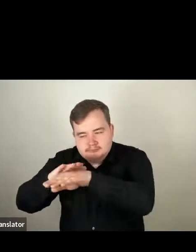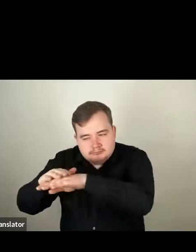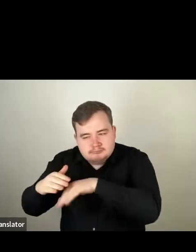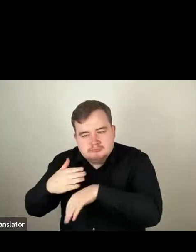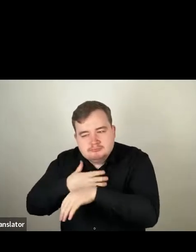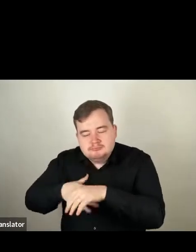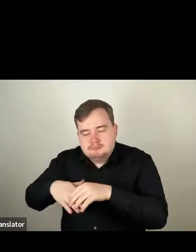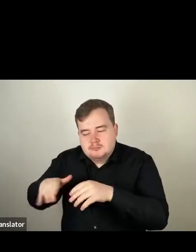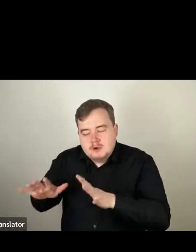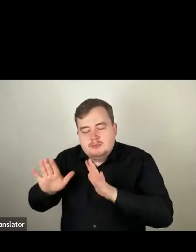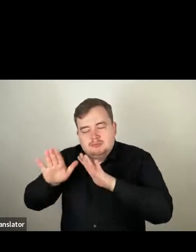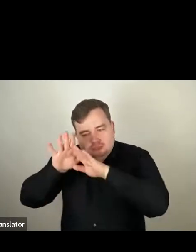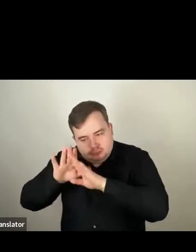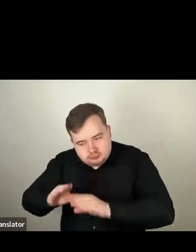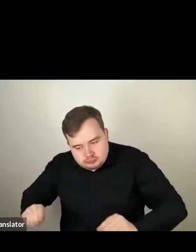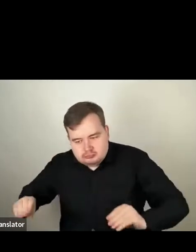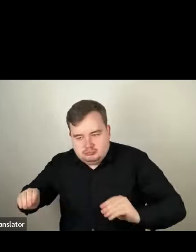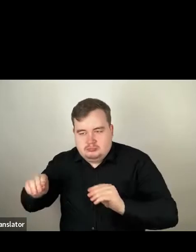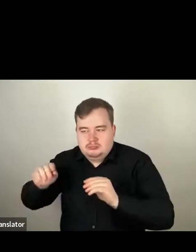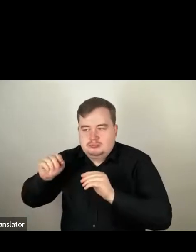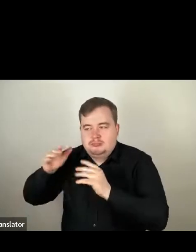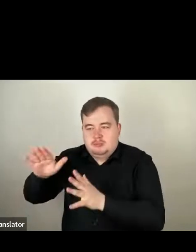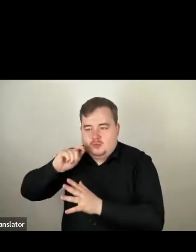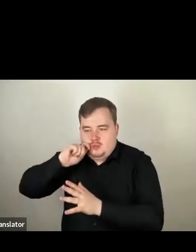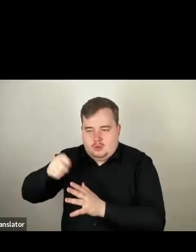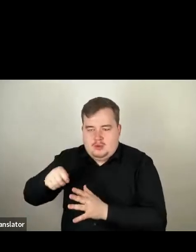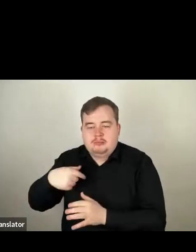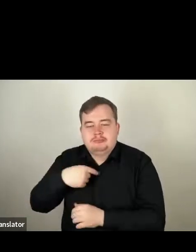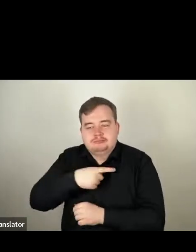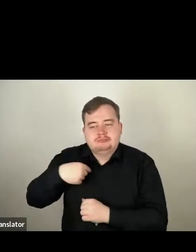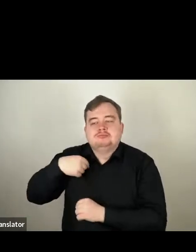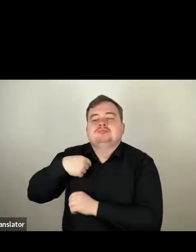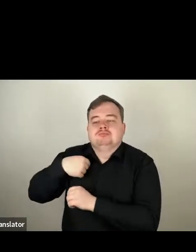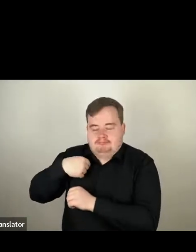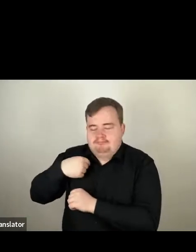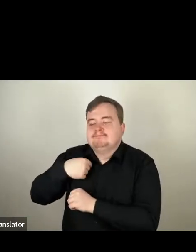Ukraine's integrity and rights to its territory.